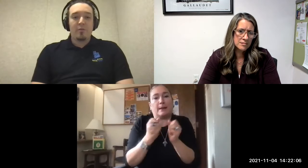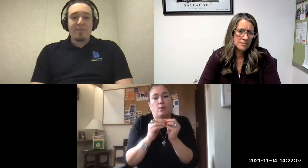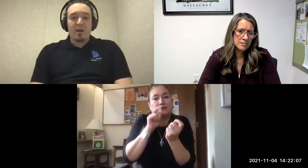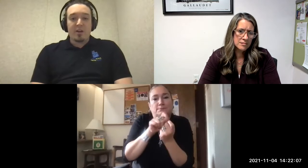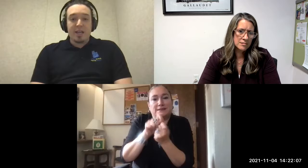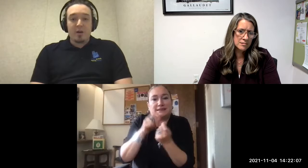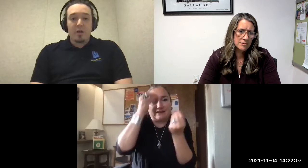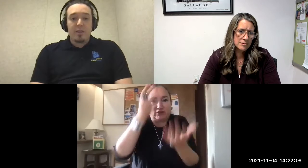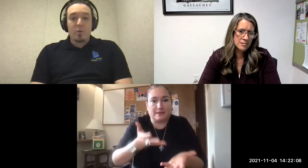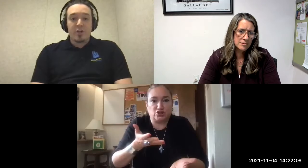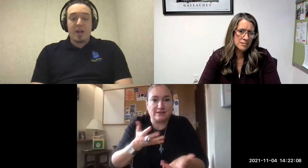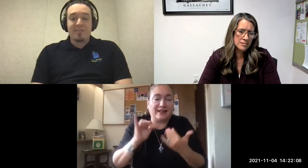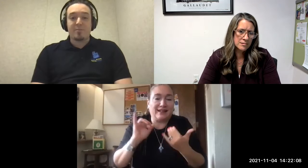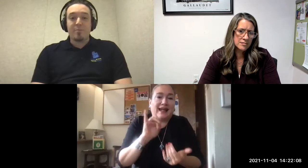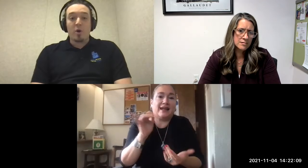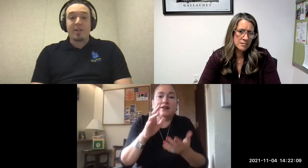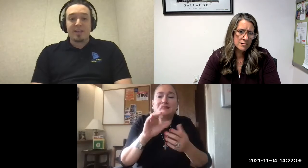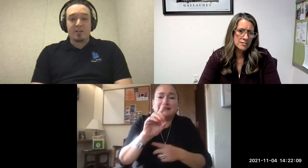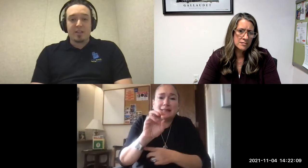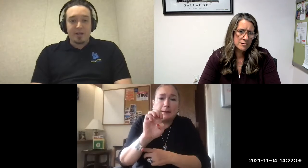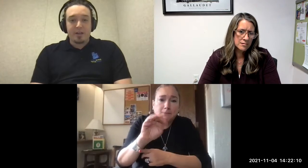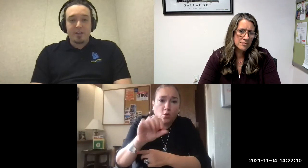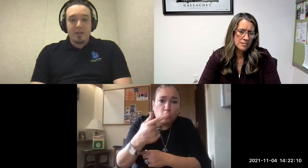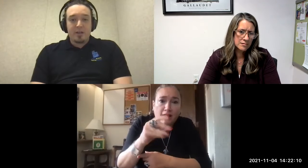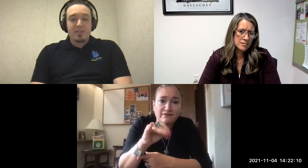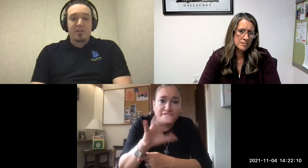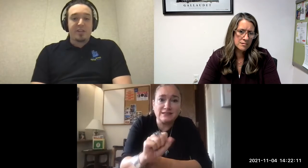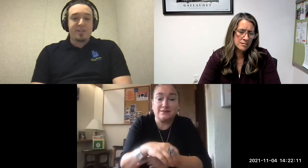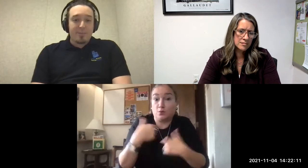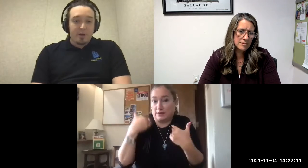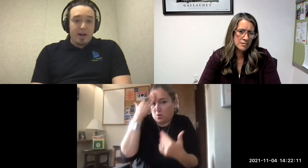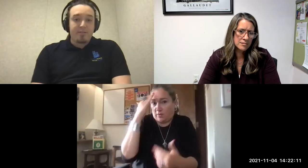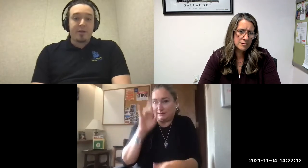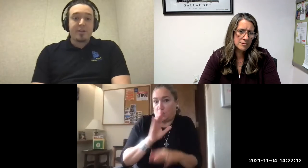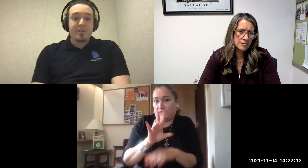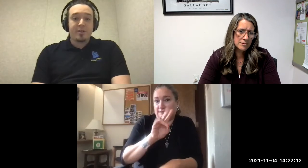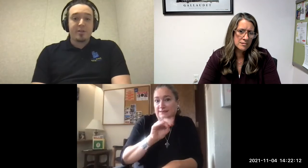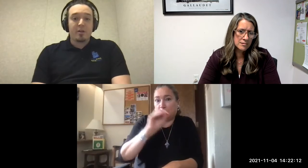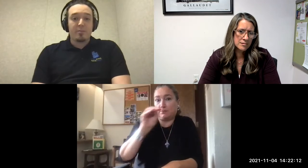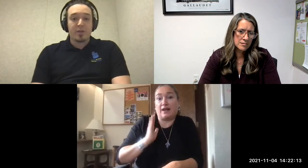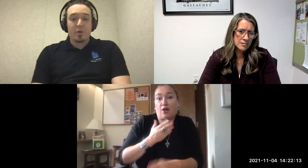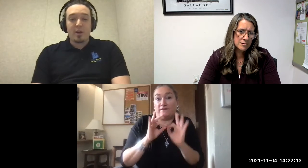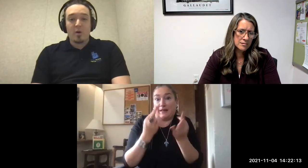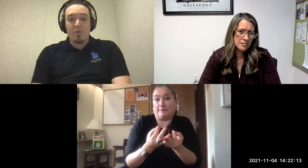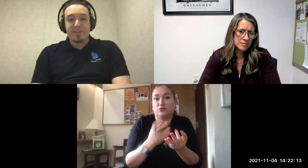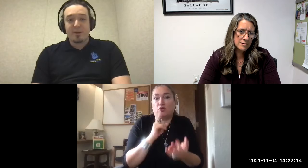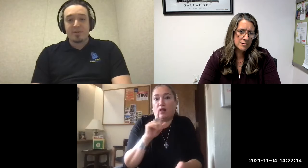If we have that knocked out, then we should have some more detailed data, such as demographics, because we know over 70%